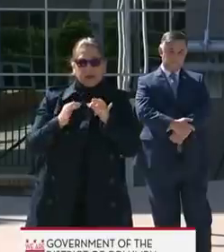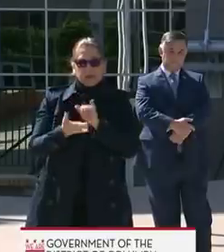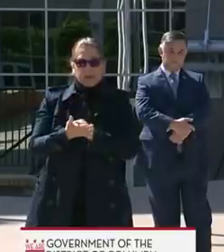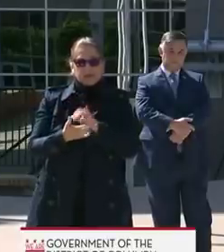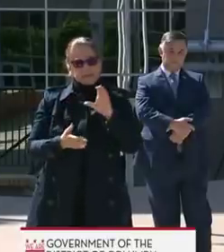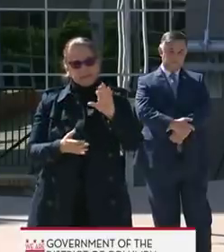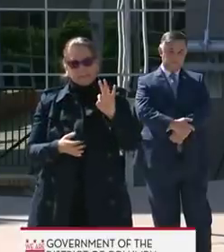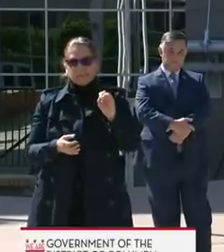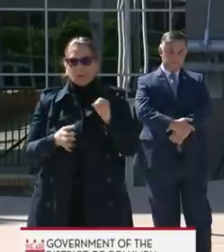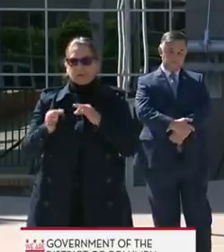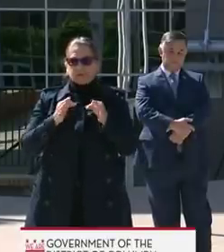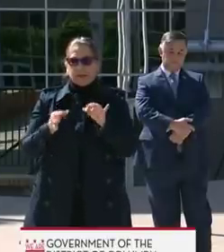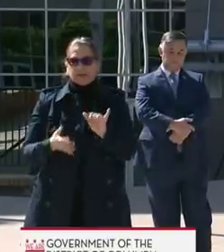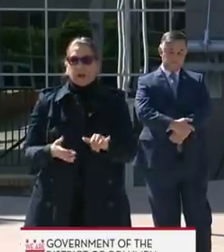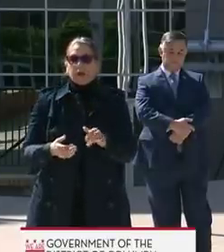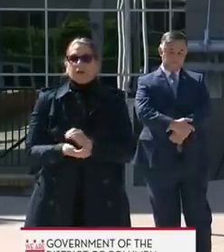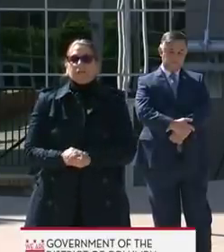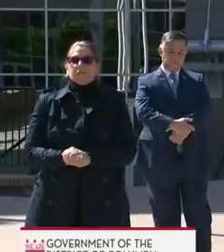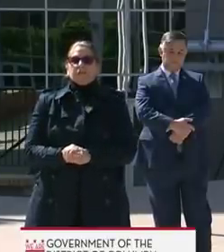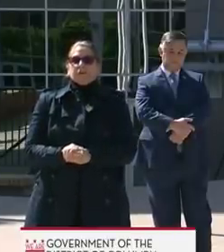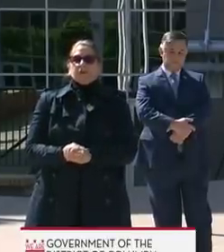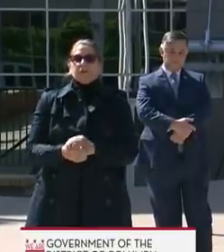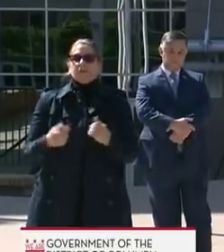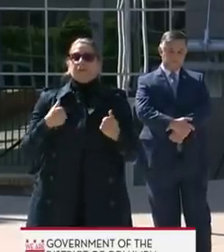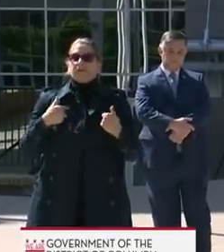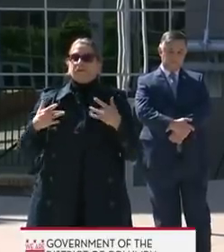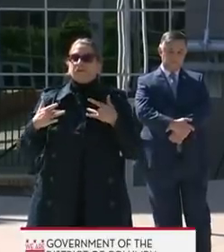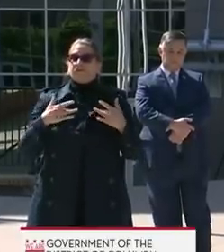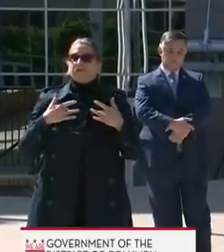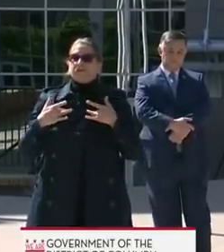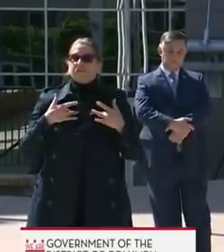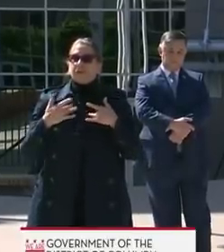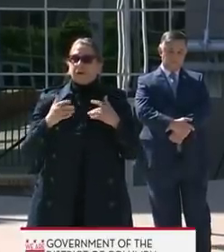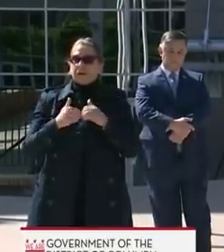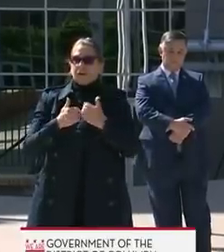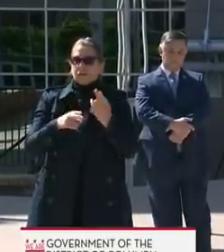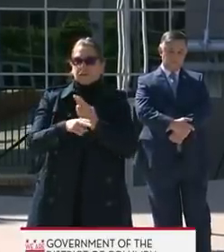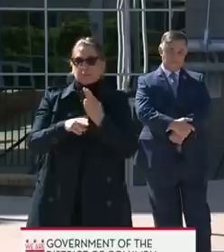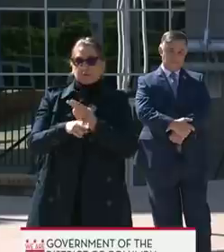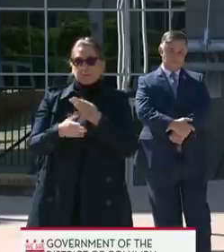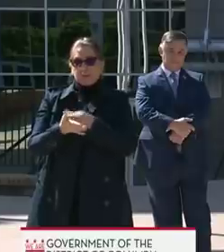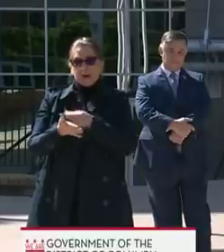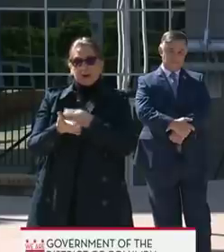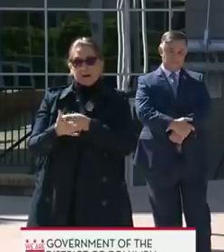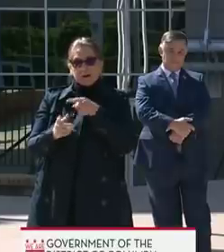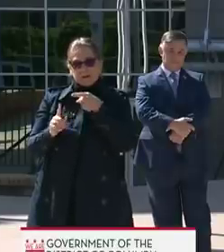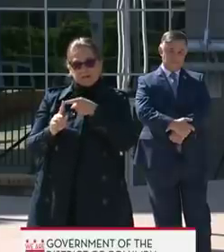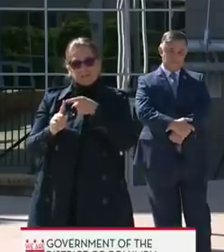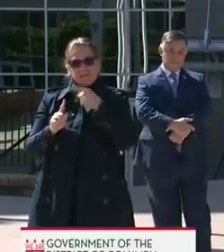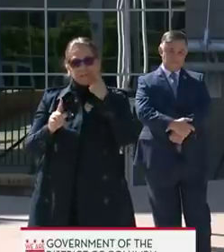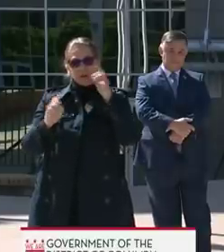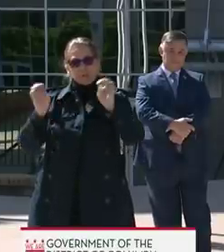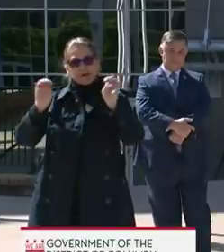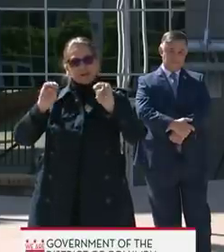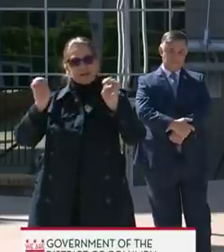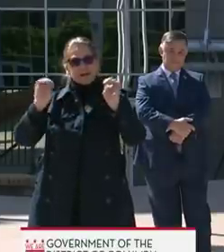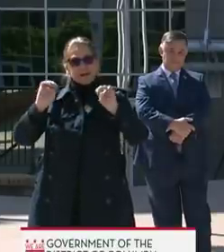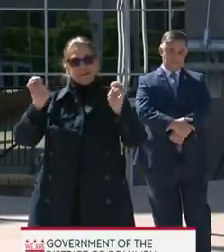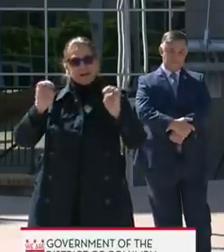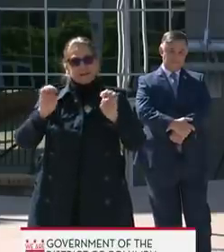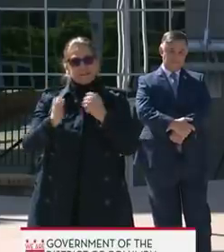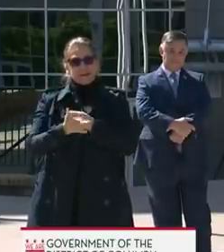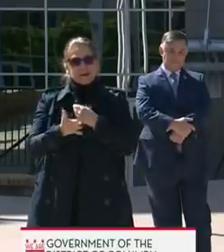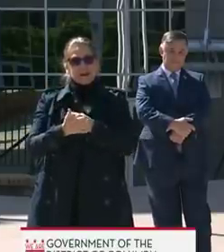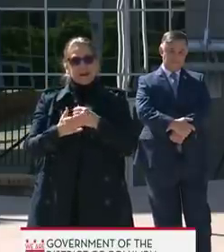contingency funds substantially, and just because of the way cash flow works, that there could